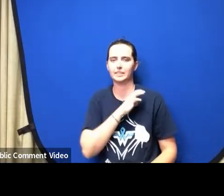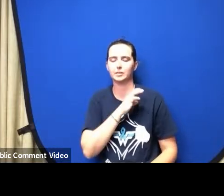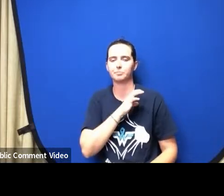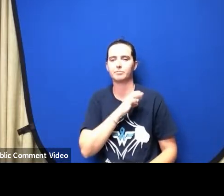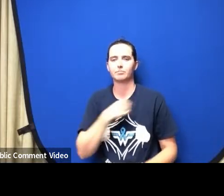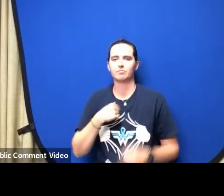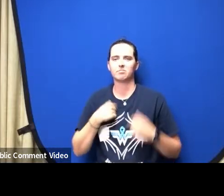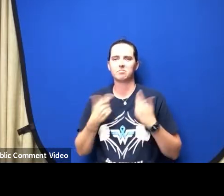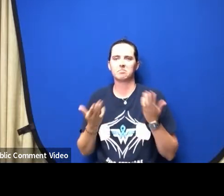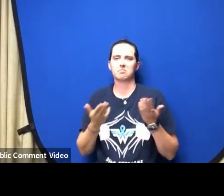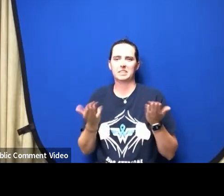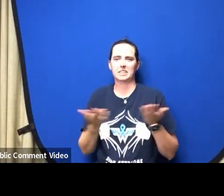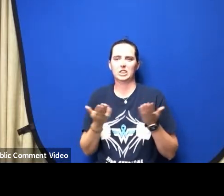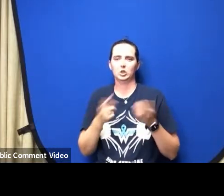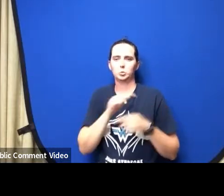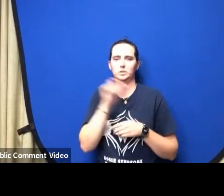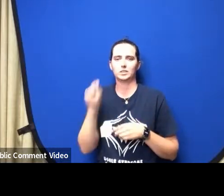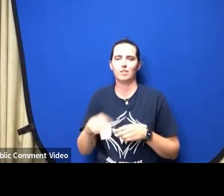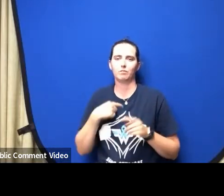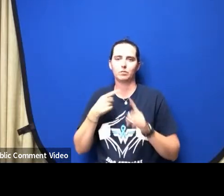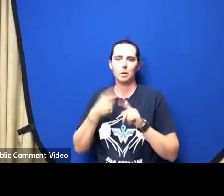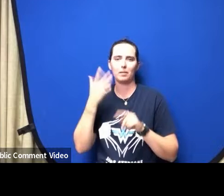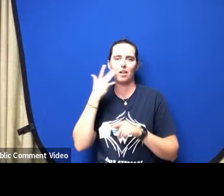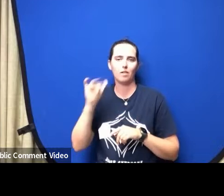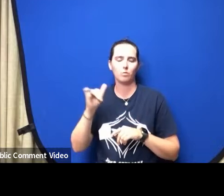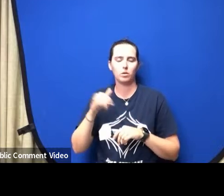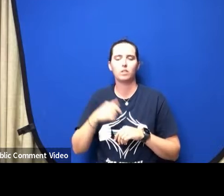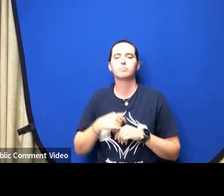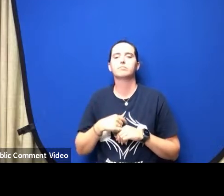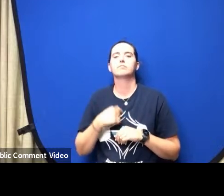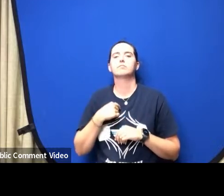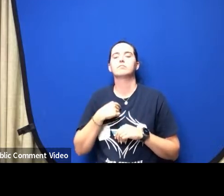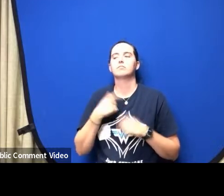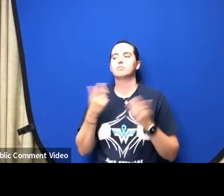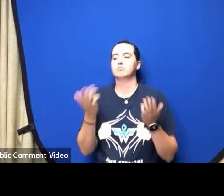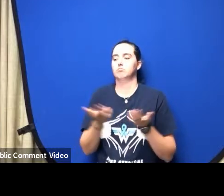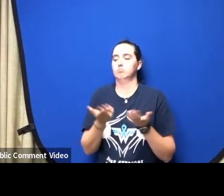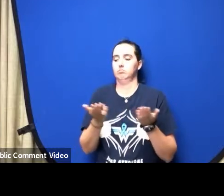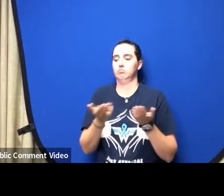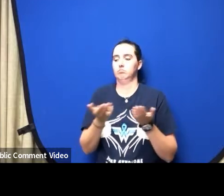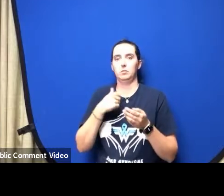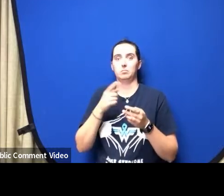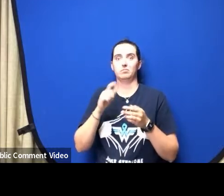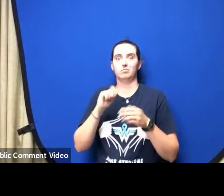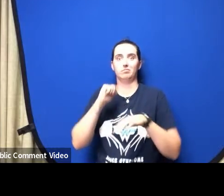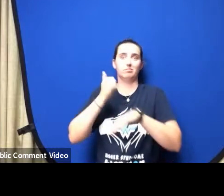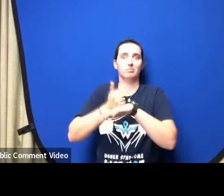Hello, my name's Karen Tenen, and I am here in Tucson. I'm from California.